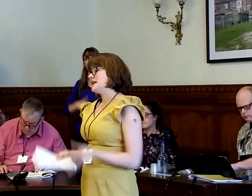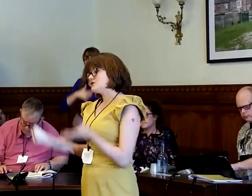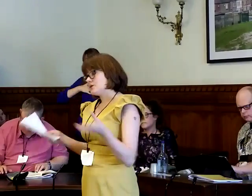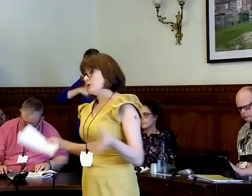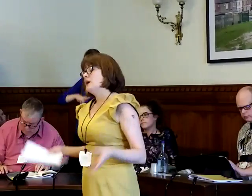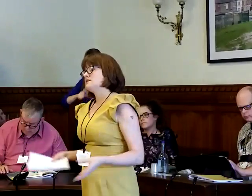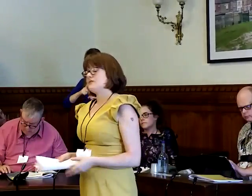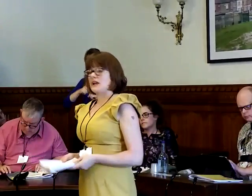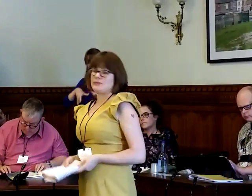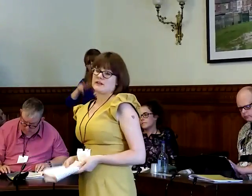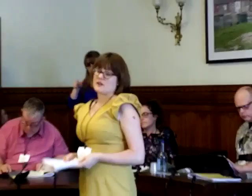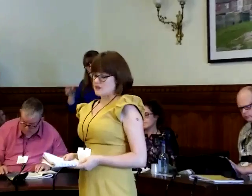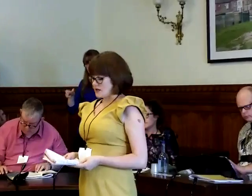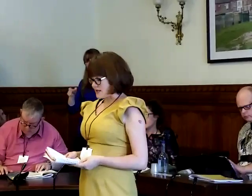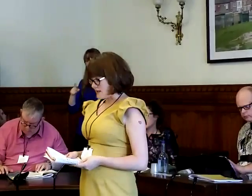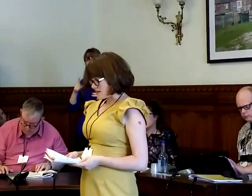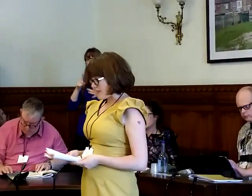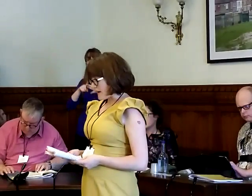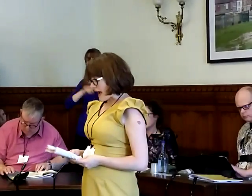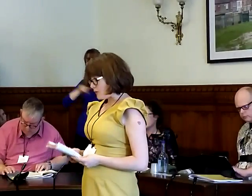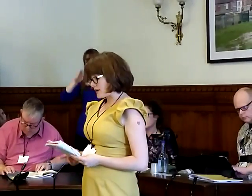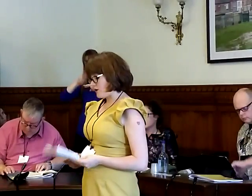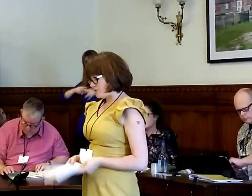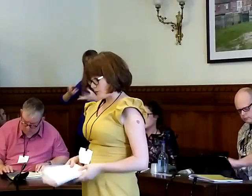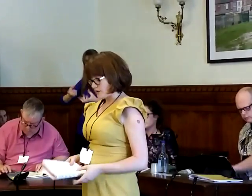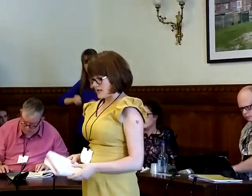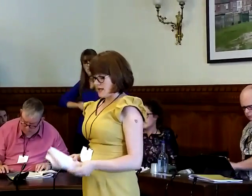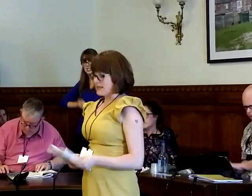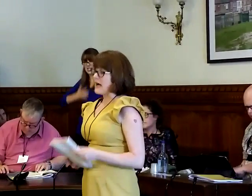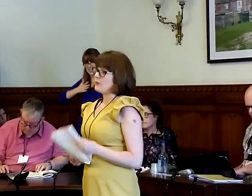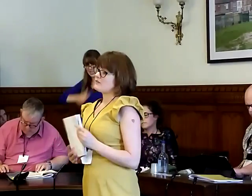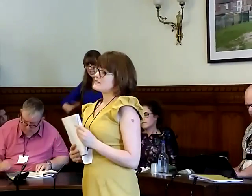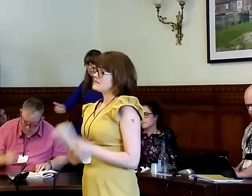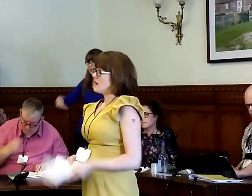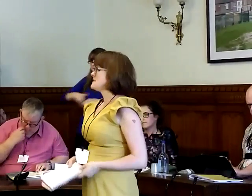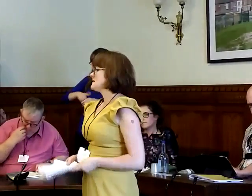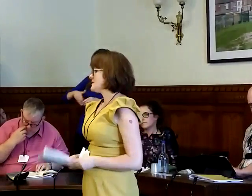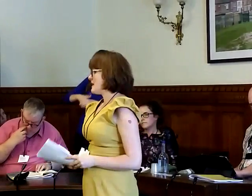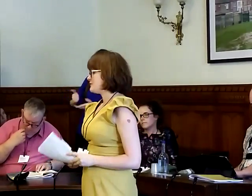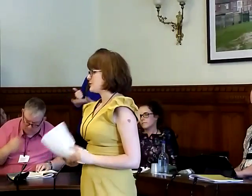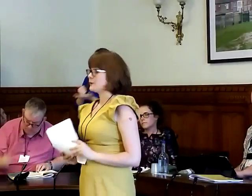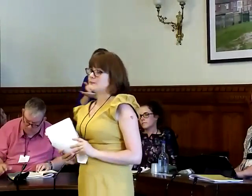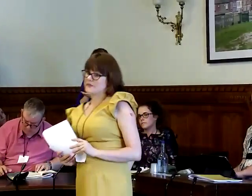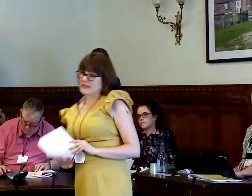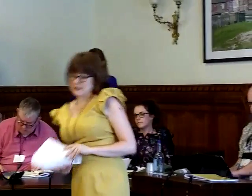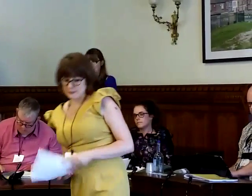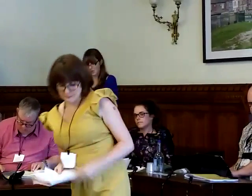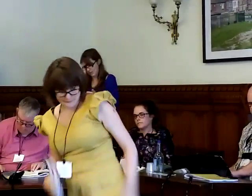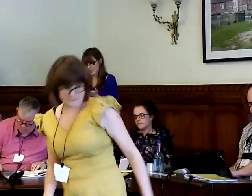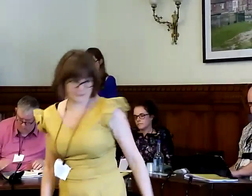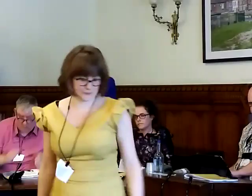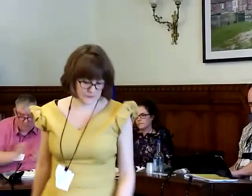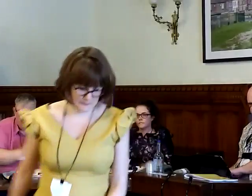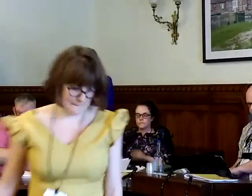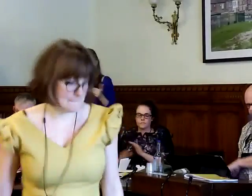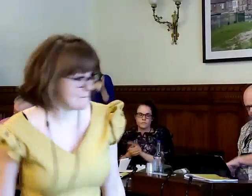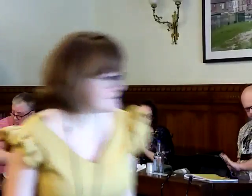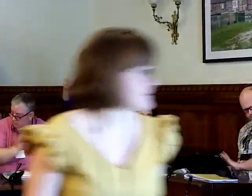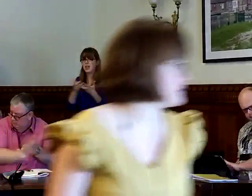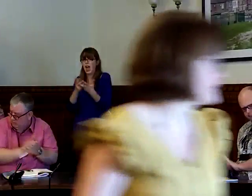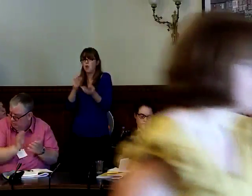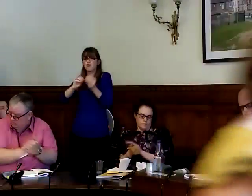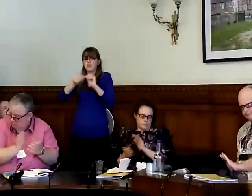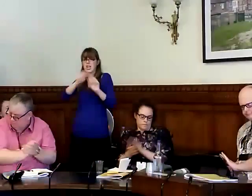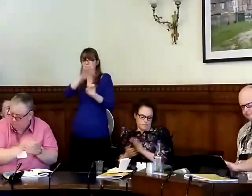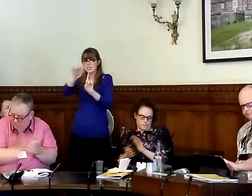users to be central to developing those ideas about how we go forward and how we have a society that's there for all. Thank you. Okay.